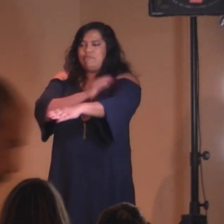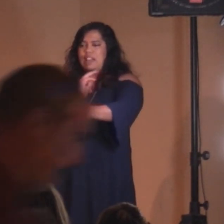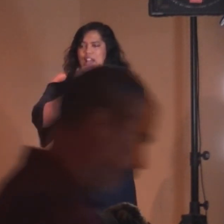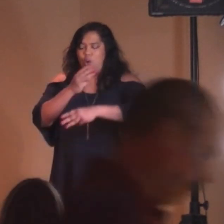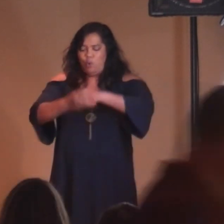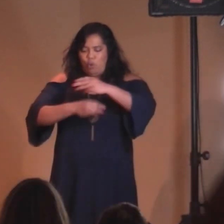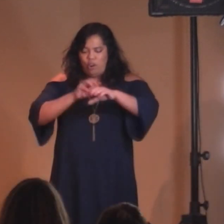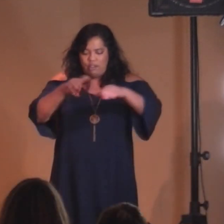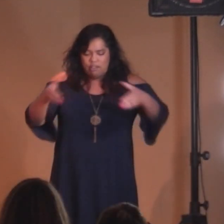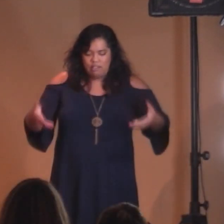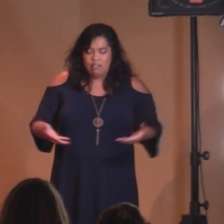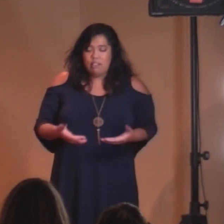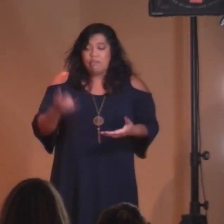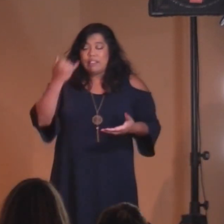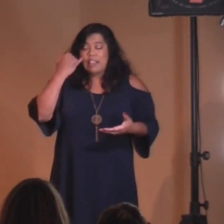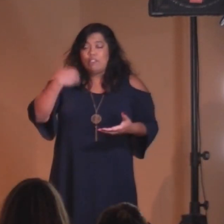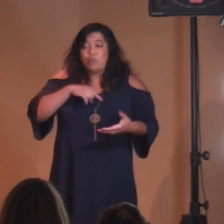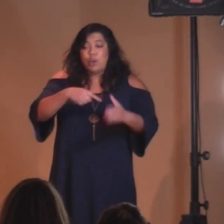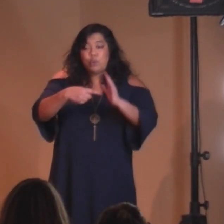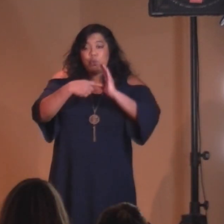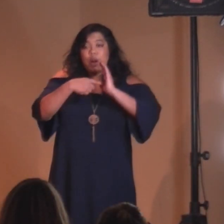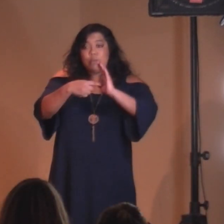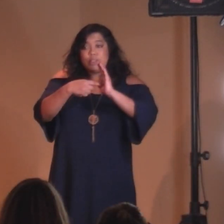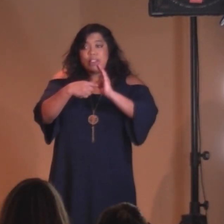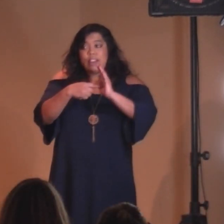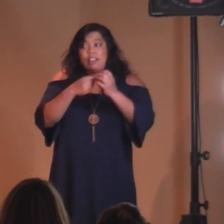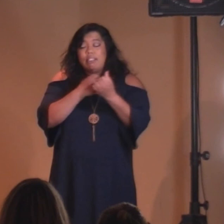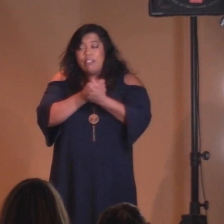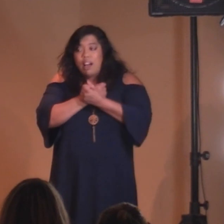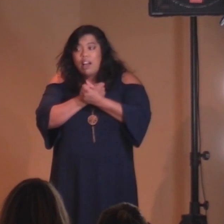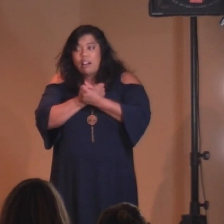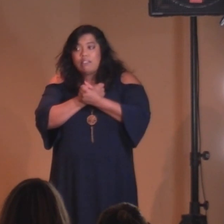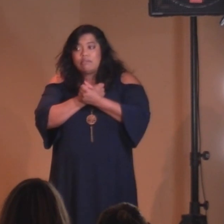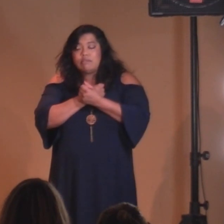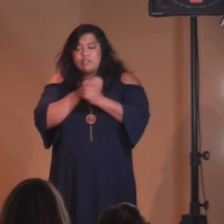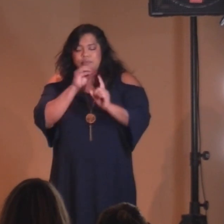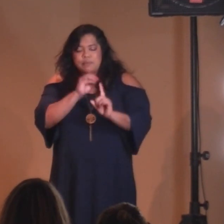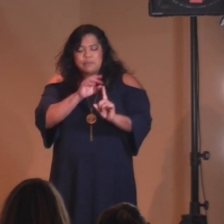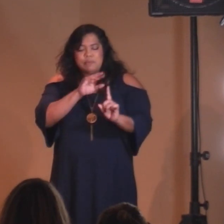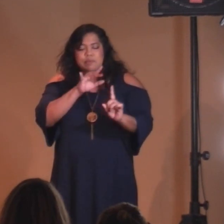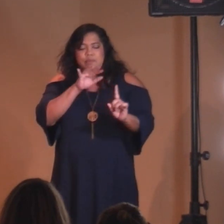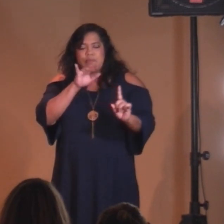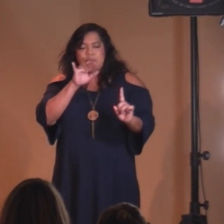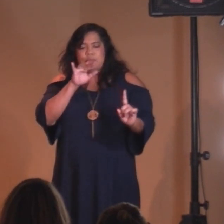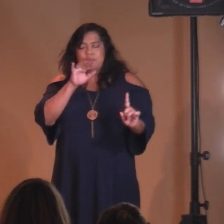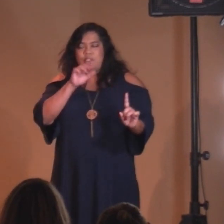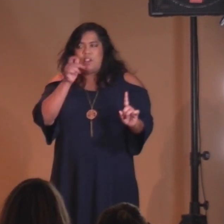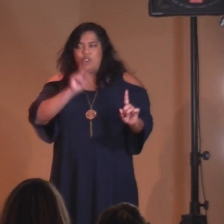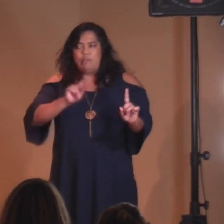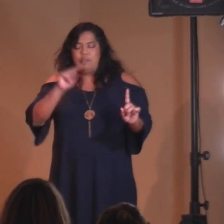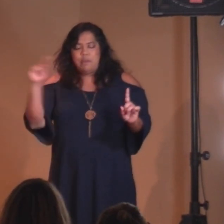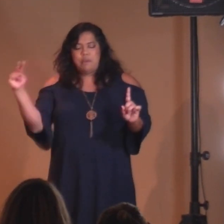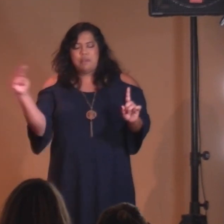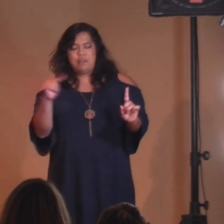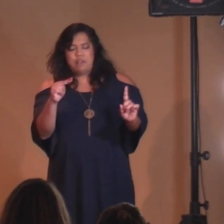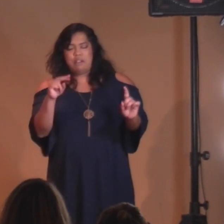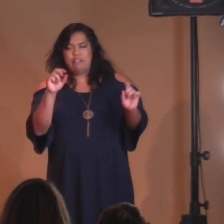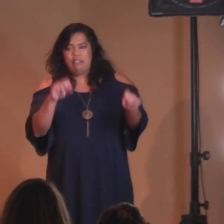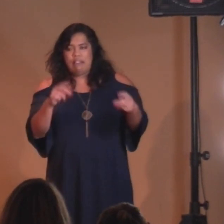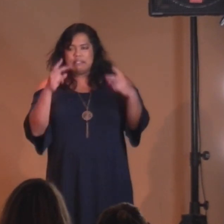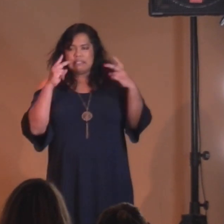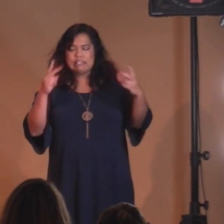shows. That the light of that which God is now illuminating, shining,